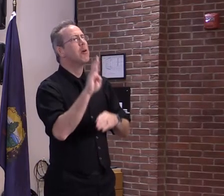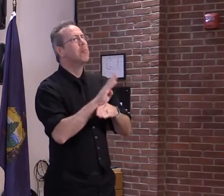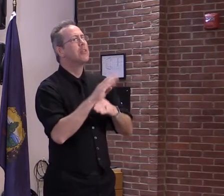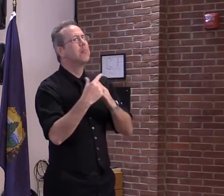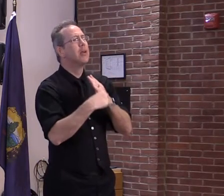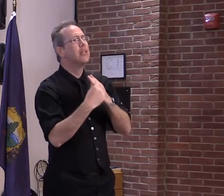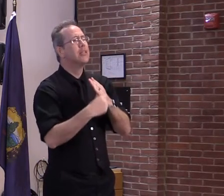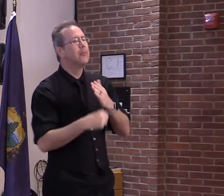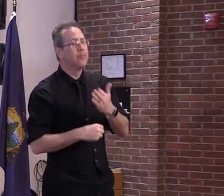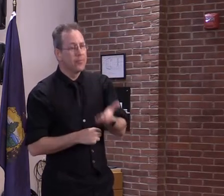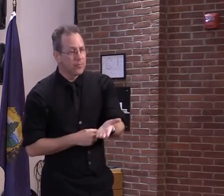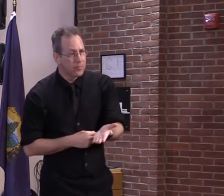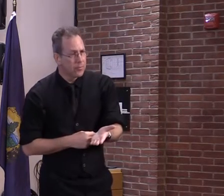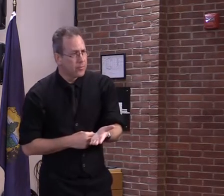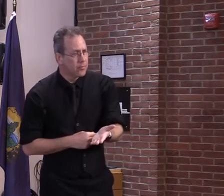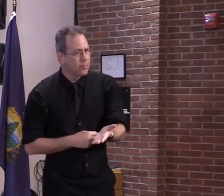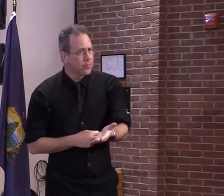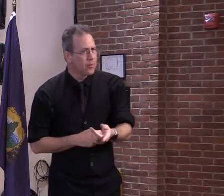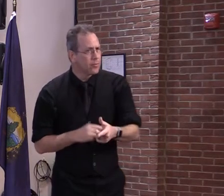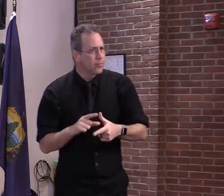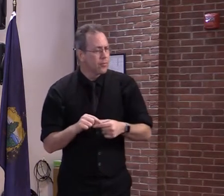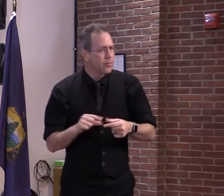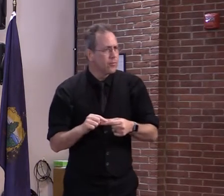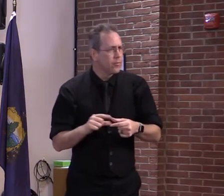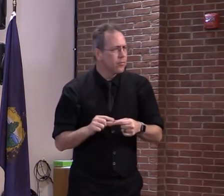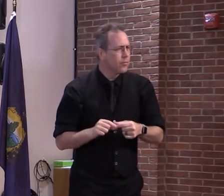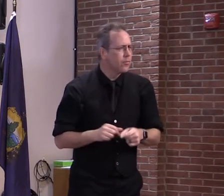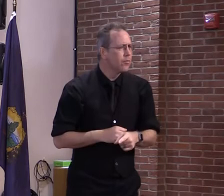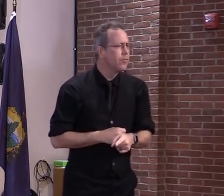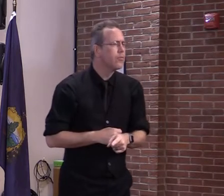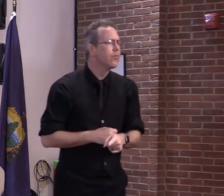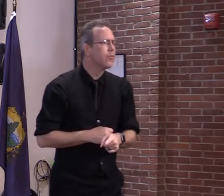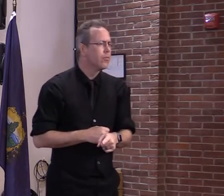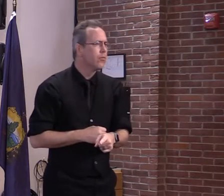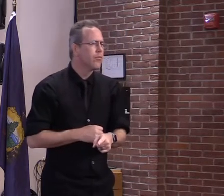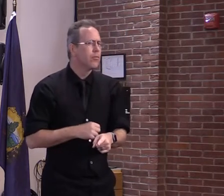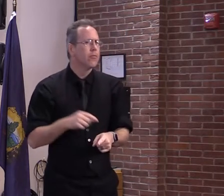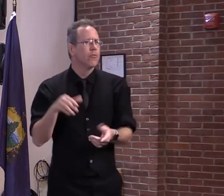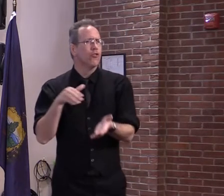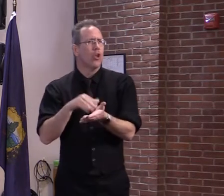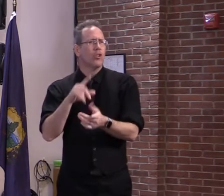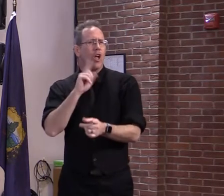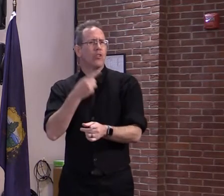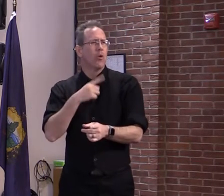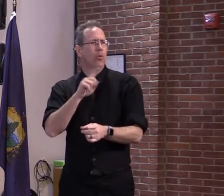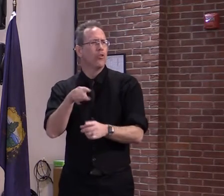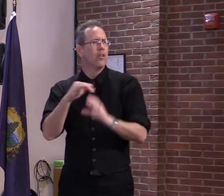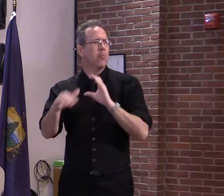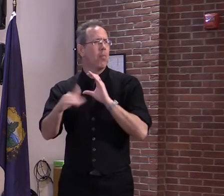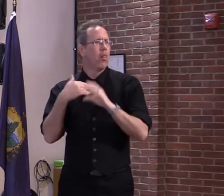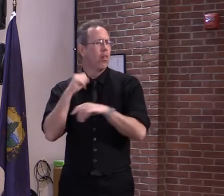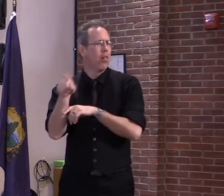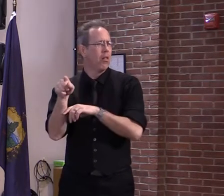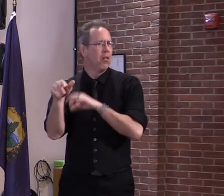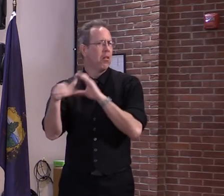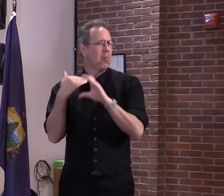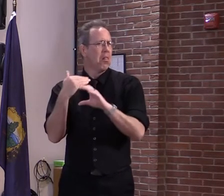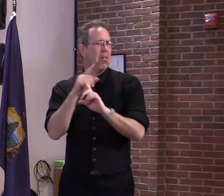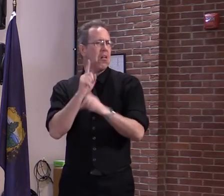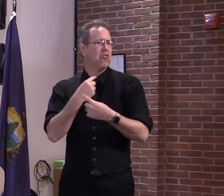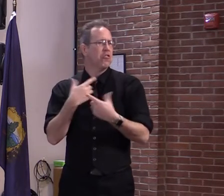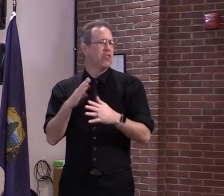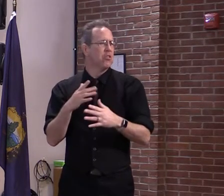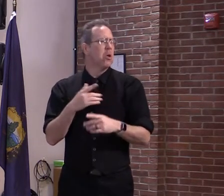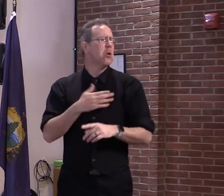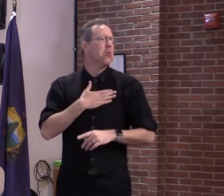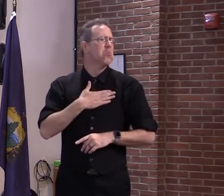Hi, Governor. Dr. Levine had answered this question via email to me, but I thought it would be worth it if he said it publicly